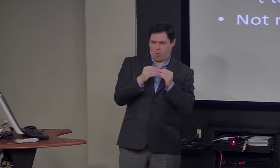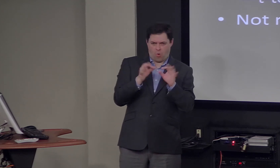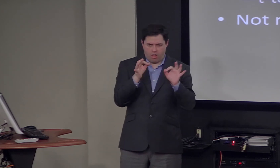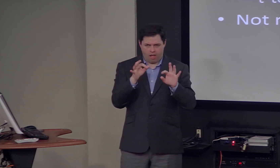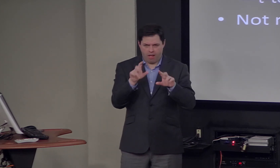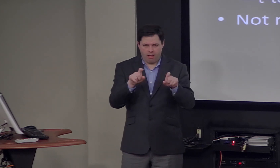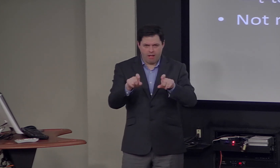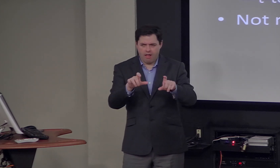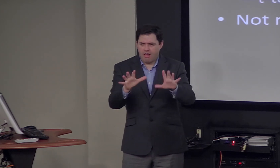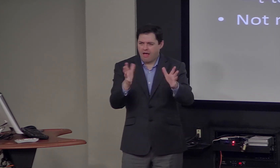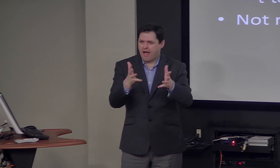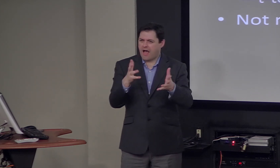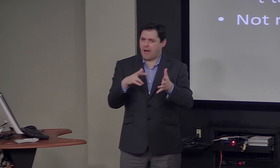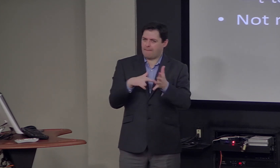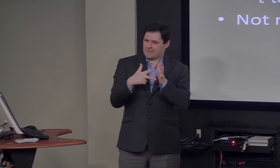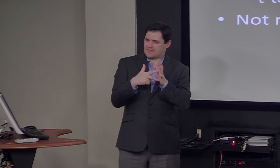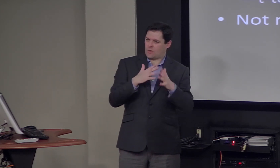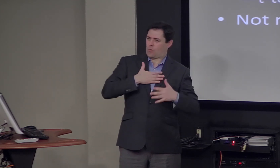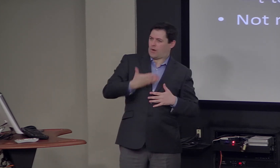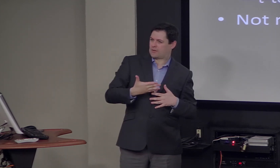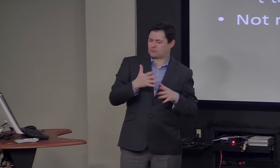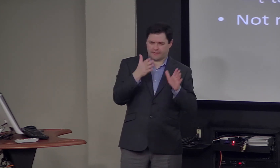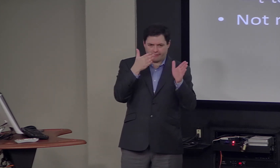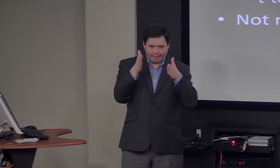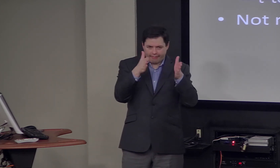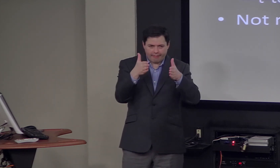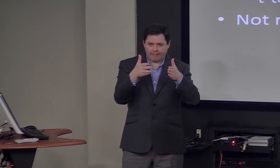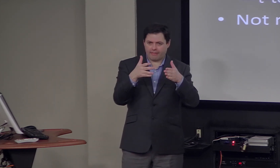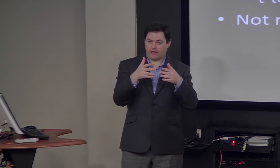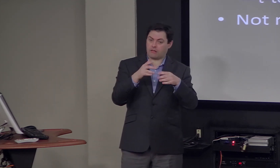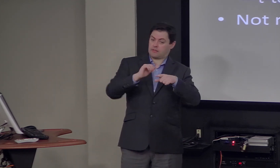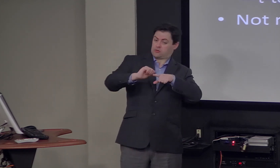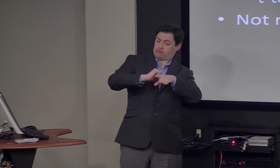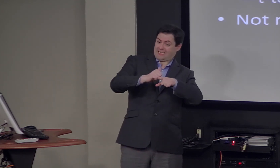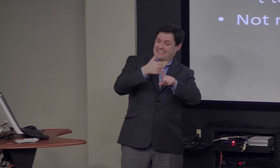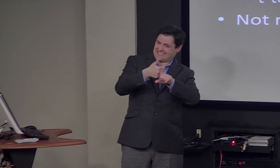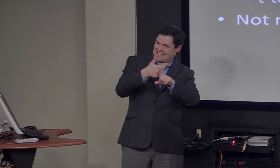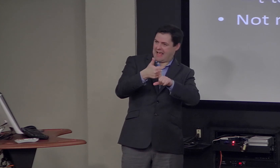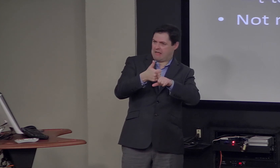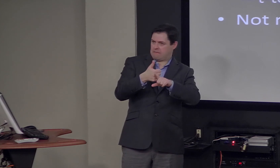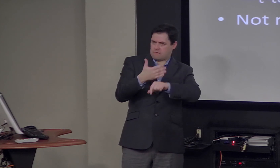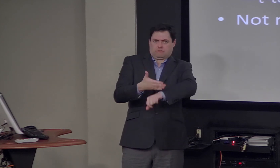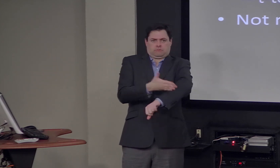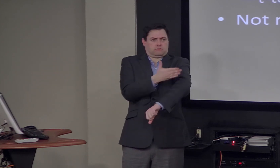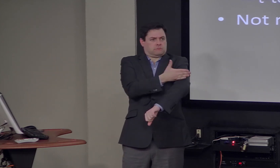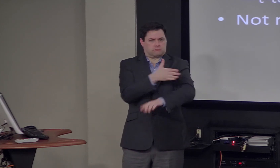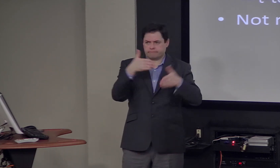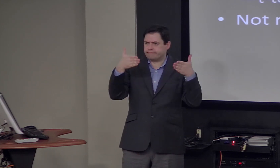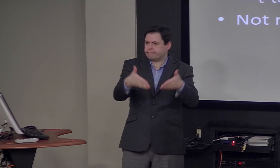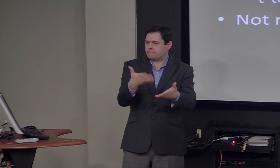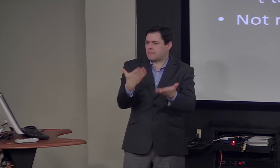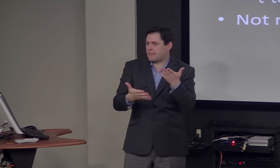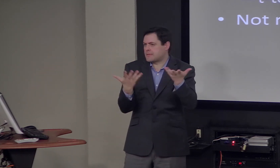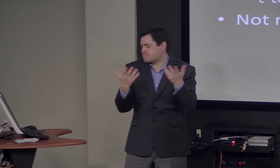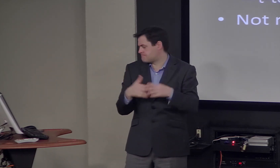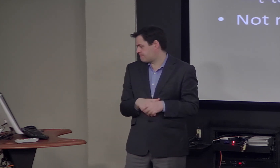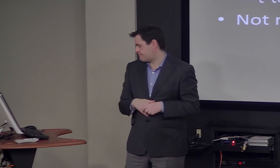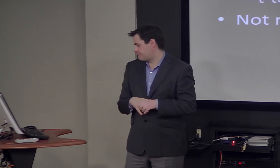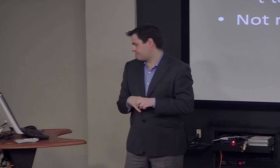risk-taking and impulsivity results in more distracting and non-focused behaviors. And the training that's given should be